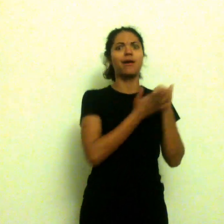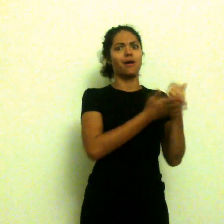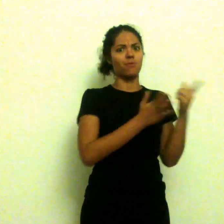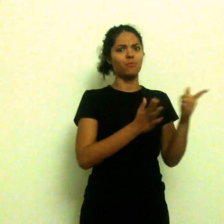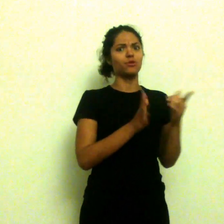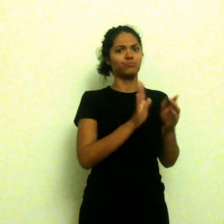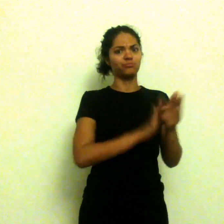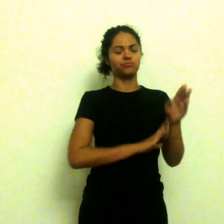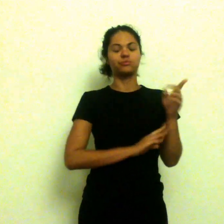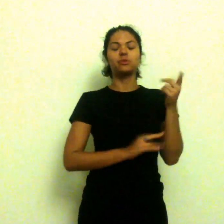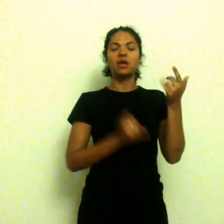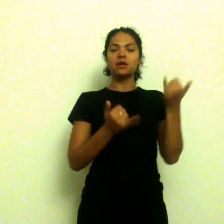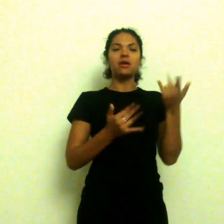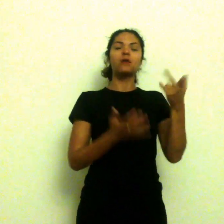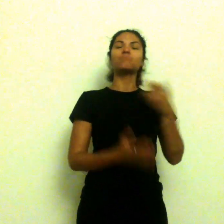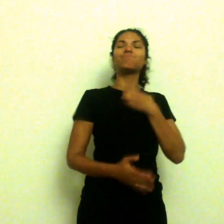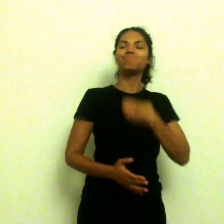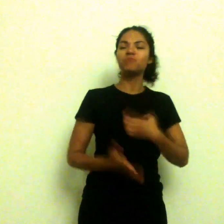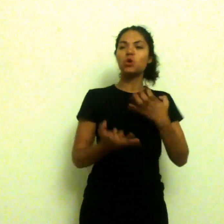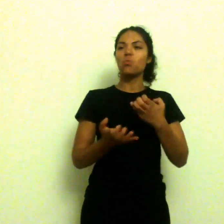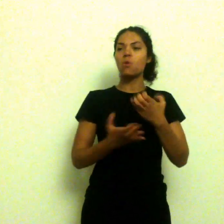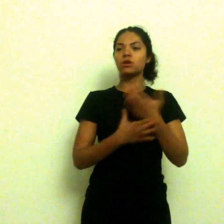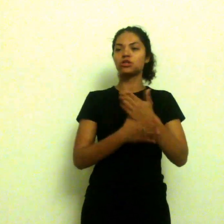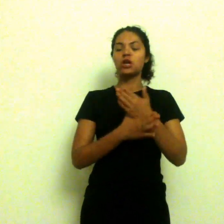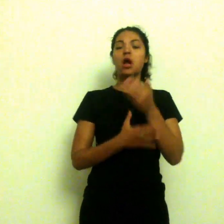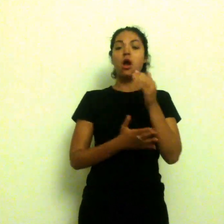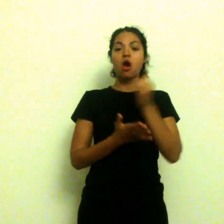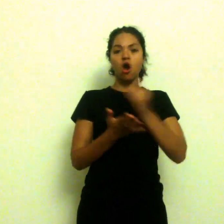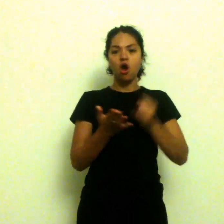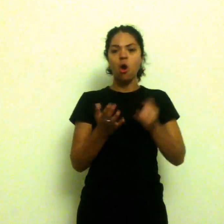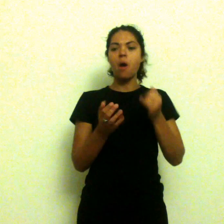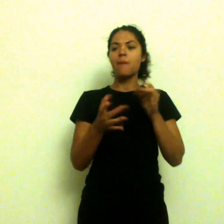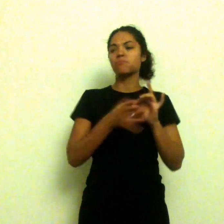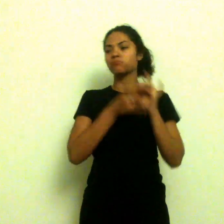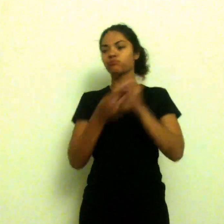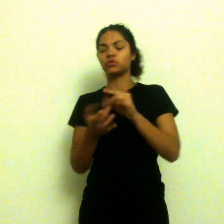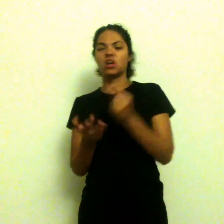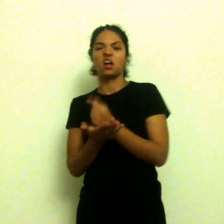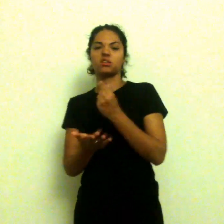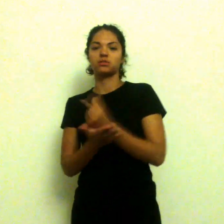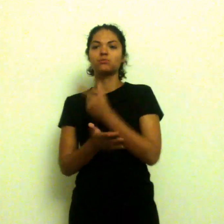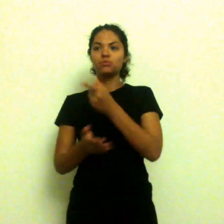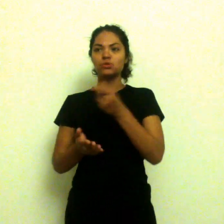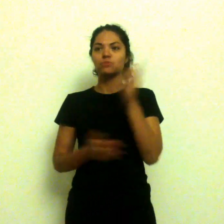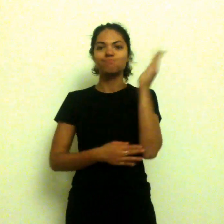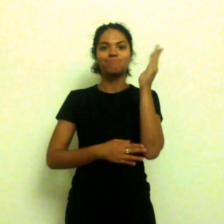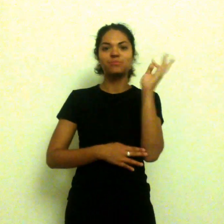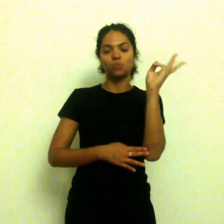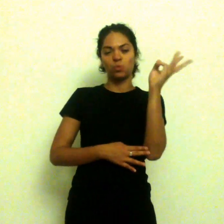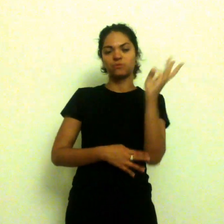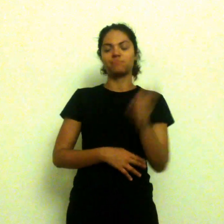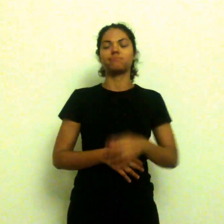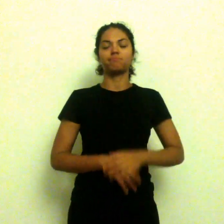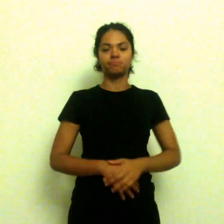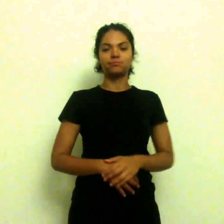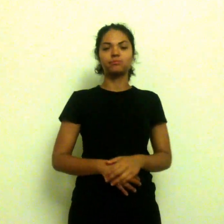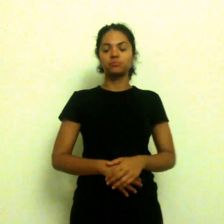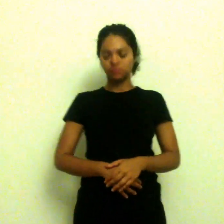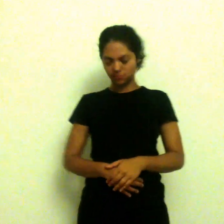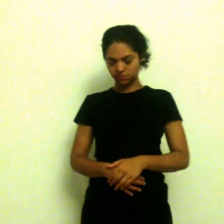with artistic expression is a powerfully relevant approach in our time. One of the reasons why I so love the arts and